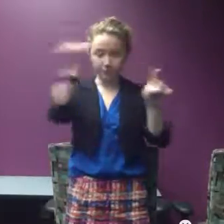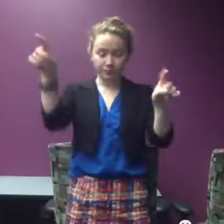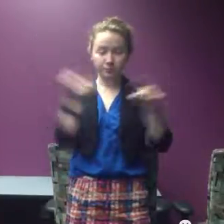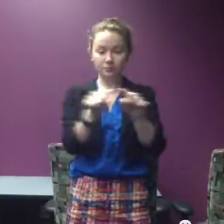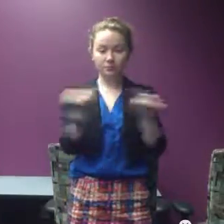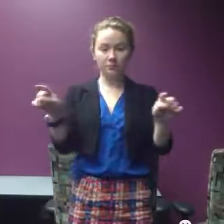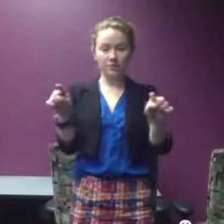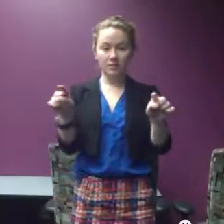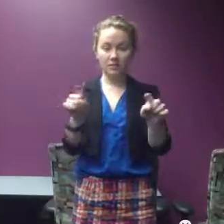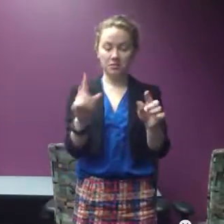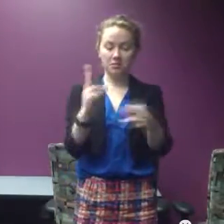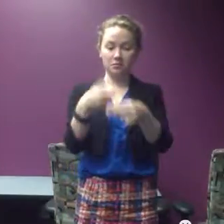So